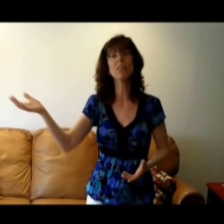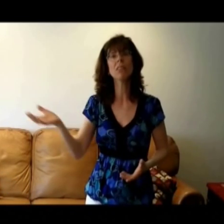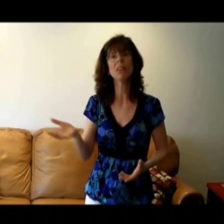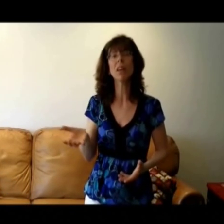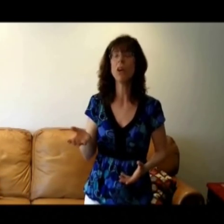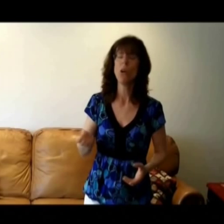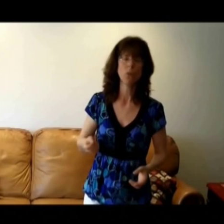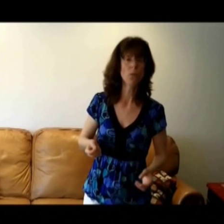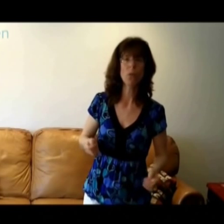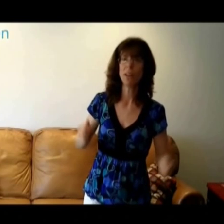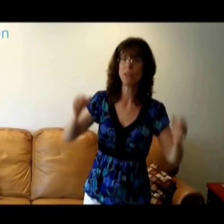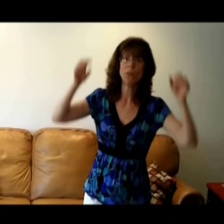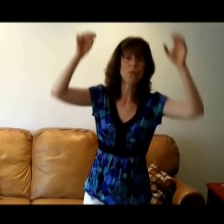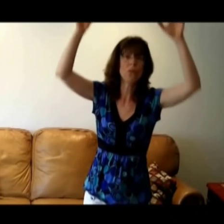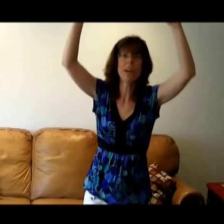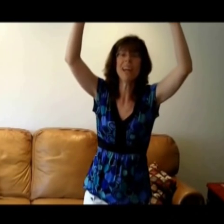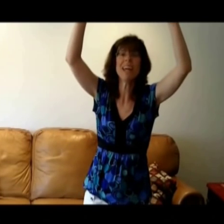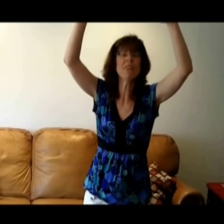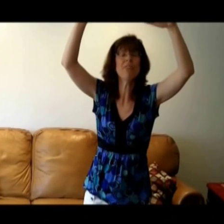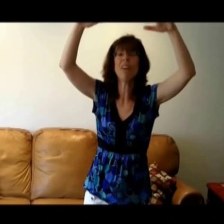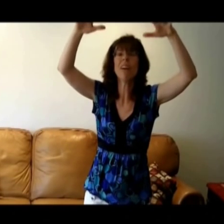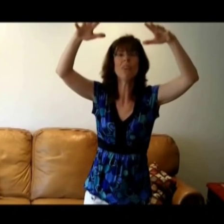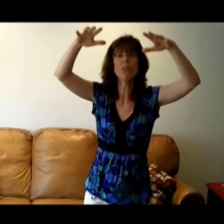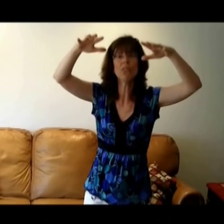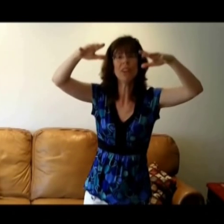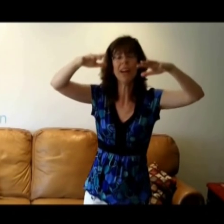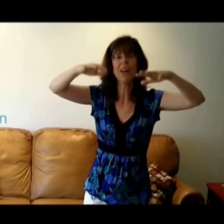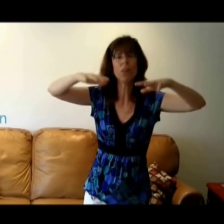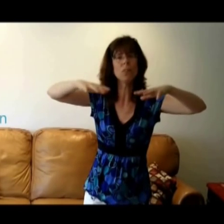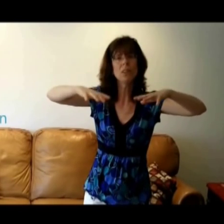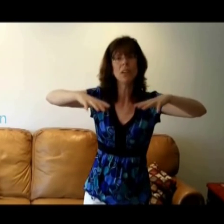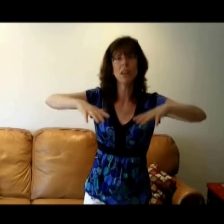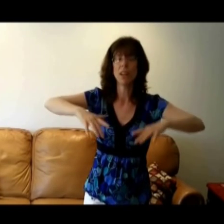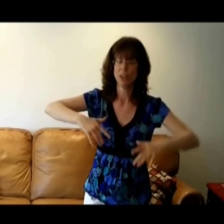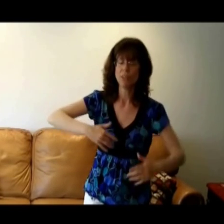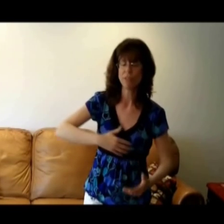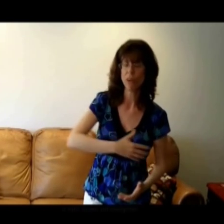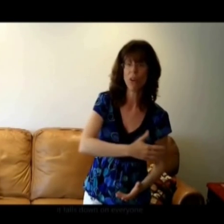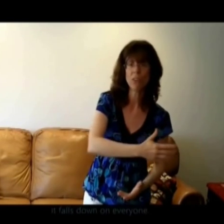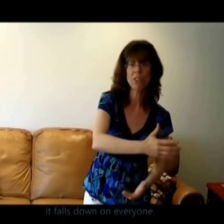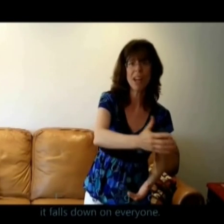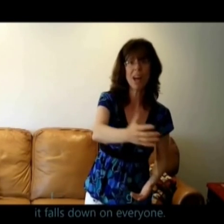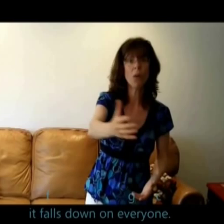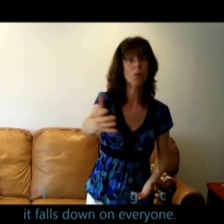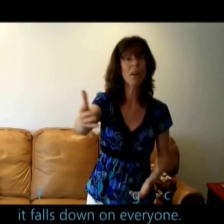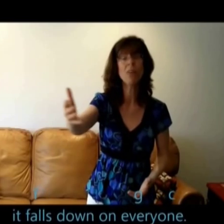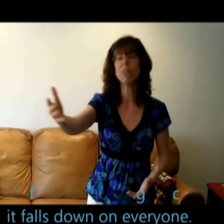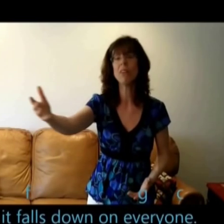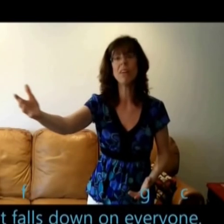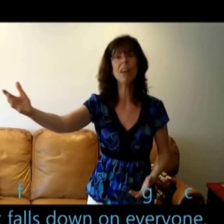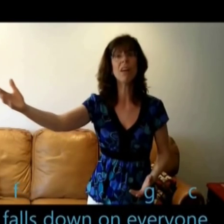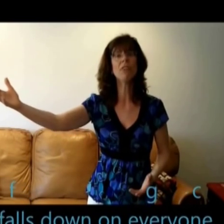everyone. When the rain falls down, it falls down on